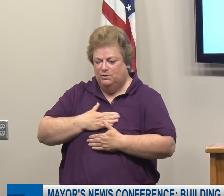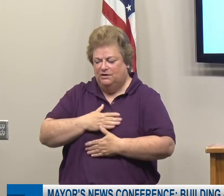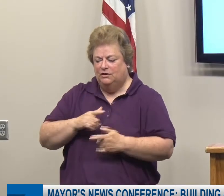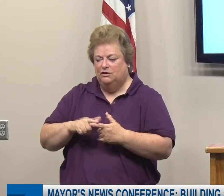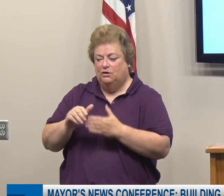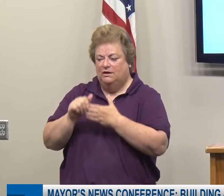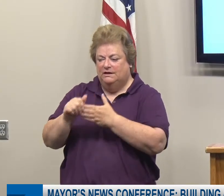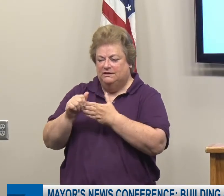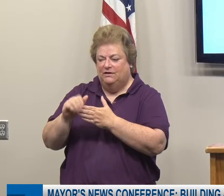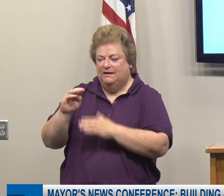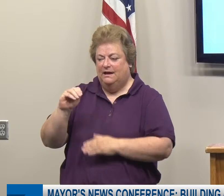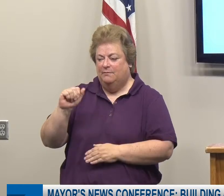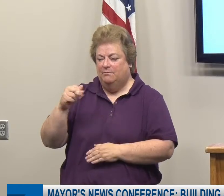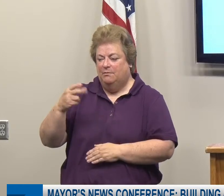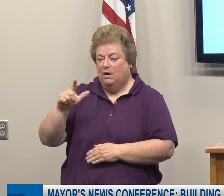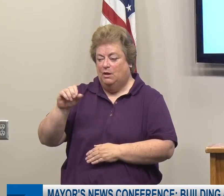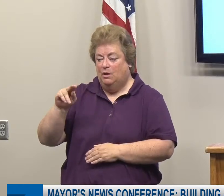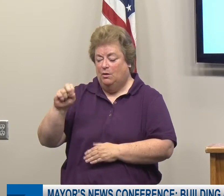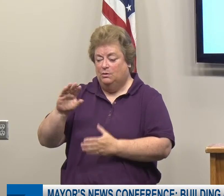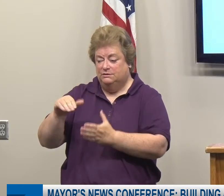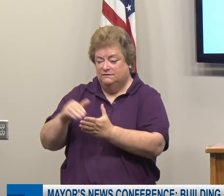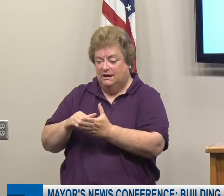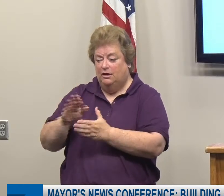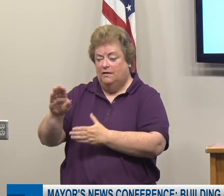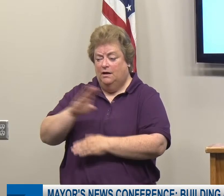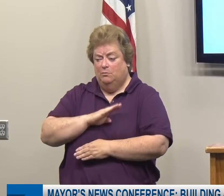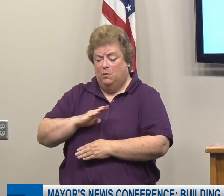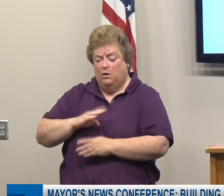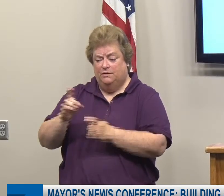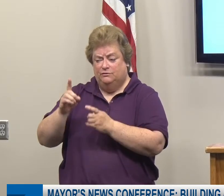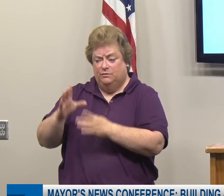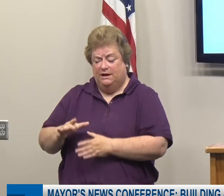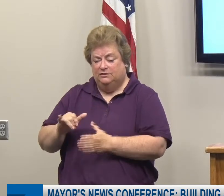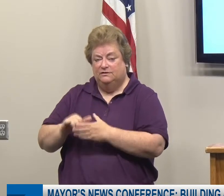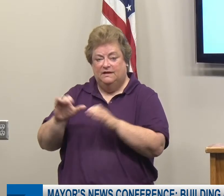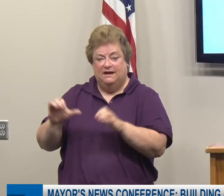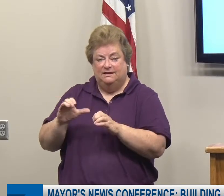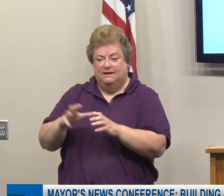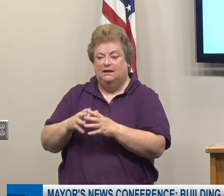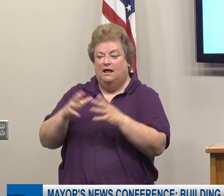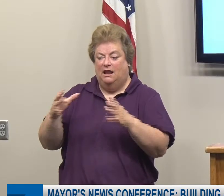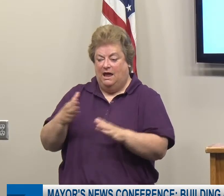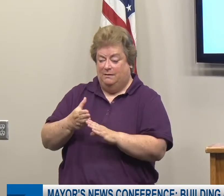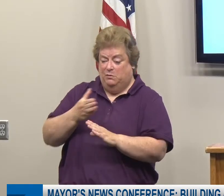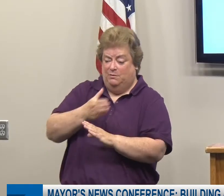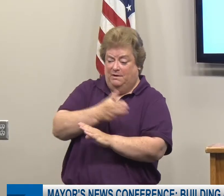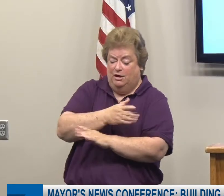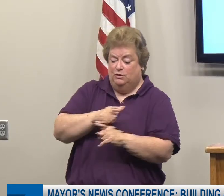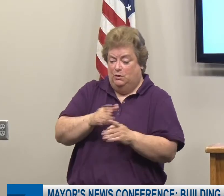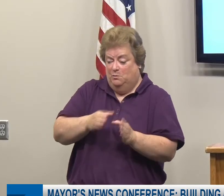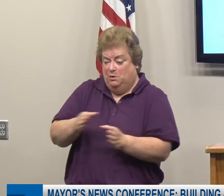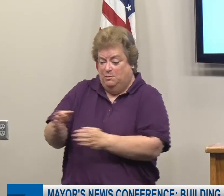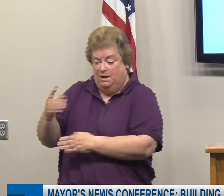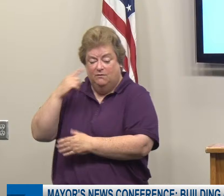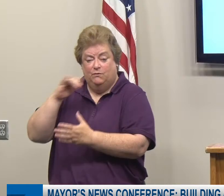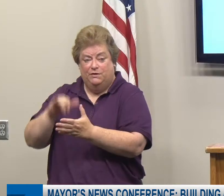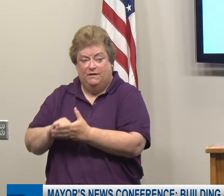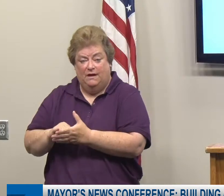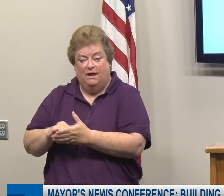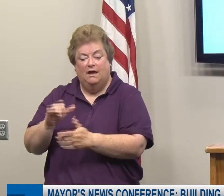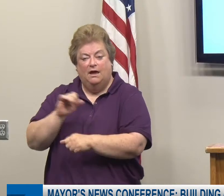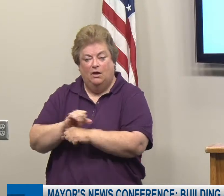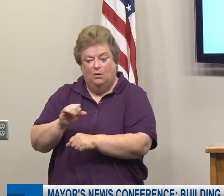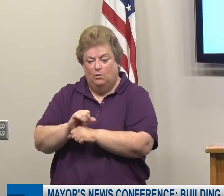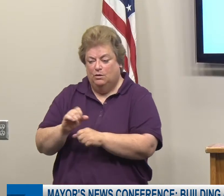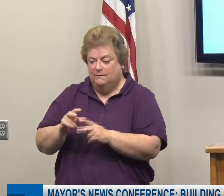to the leadership at the Malone Center and to their board of directors who did quite a bit in advance to prepare for this and worked